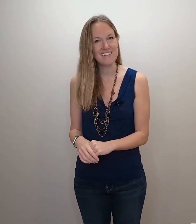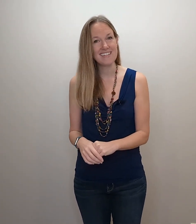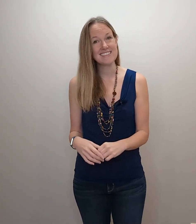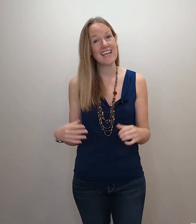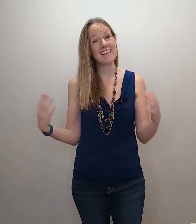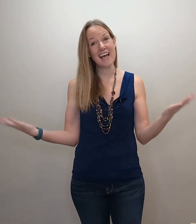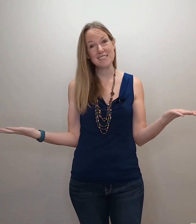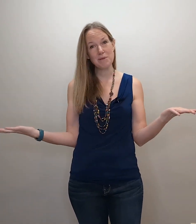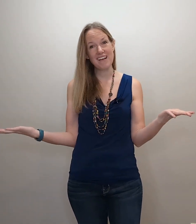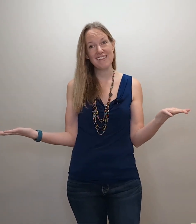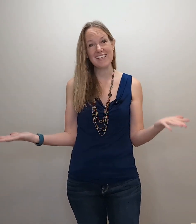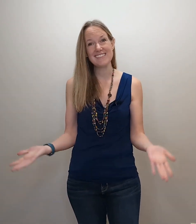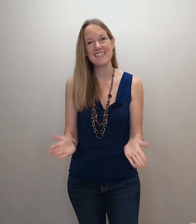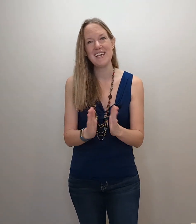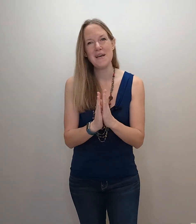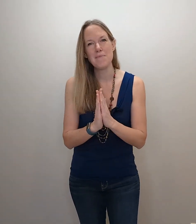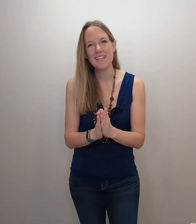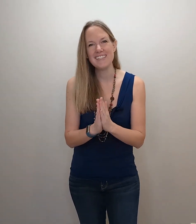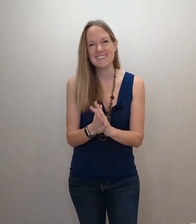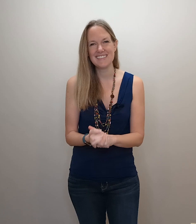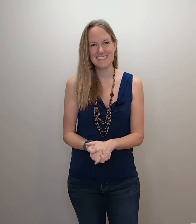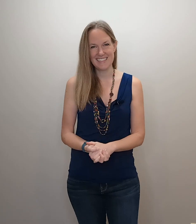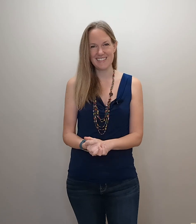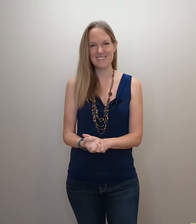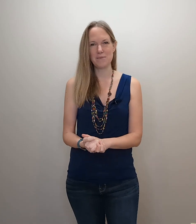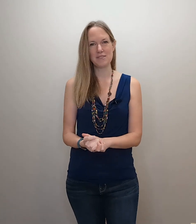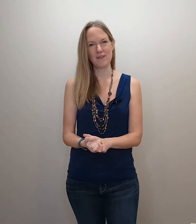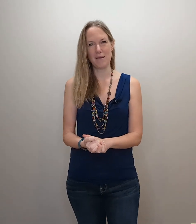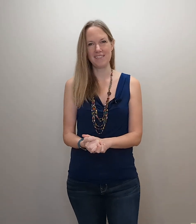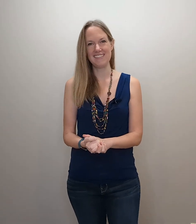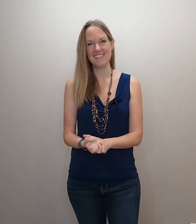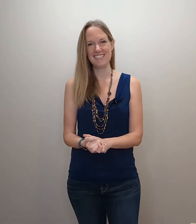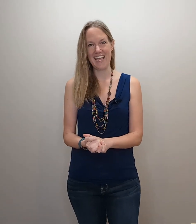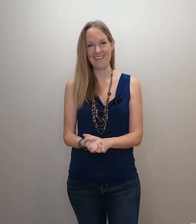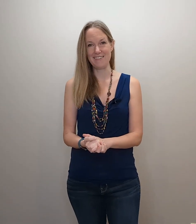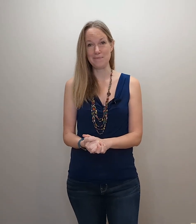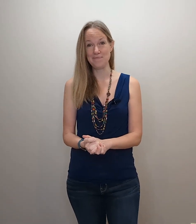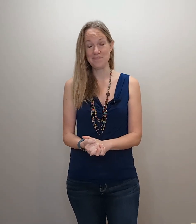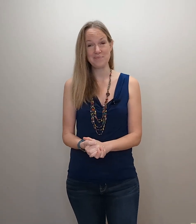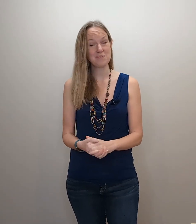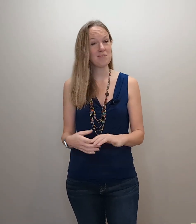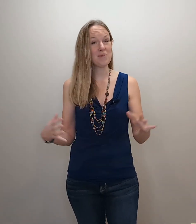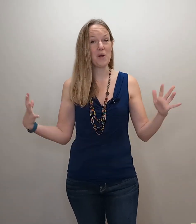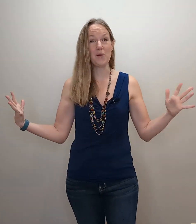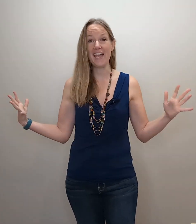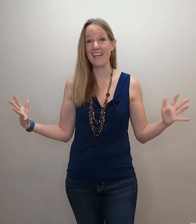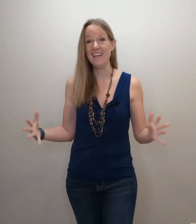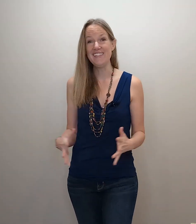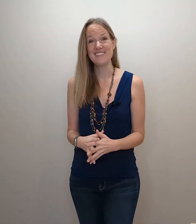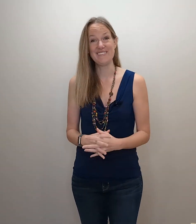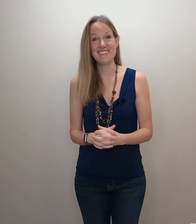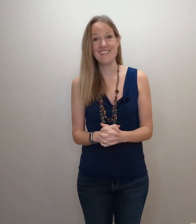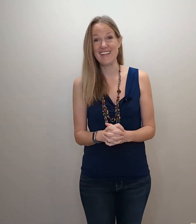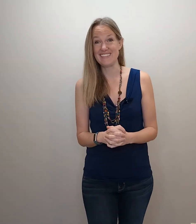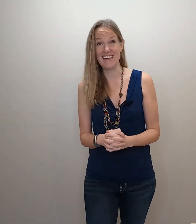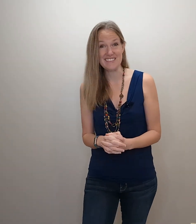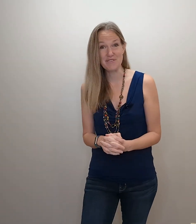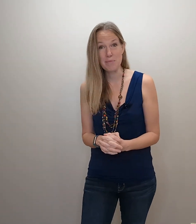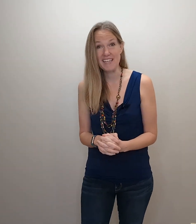lyrics. And last but not least, please consider subscribing to the channel. Okay, so this song has lots of